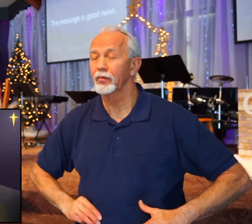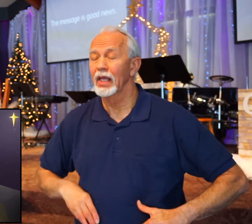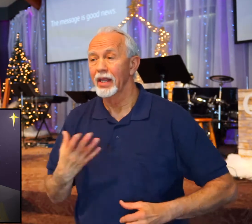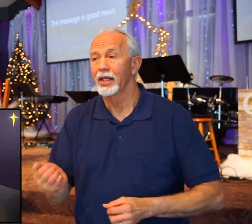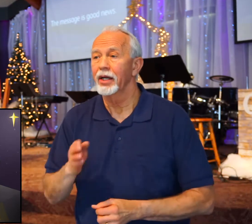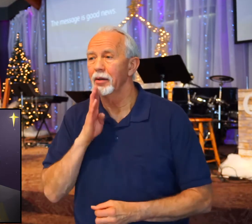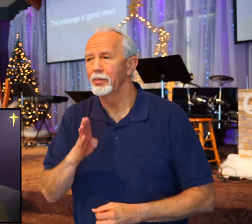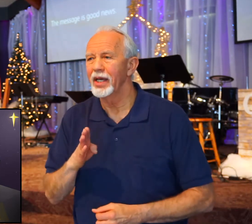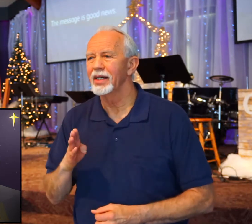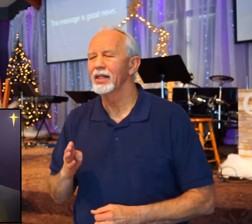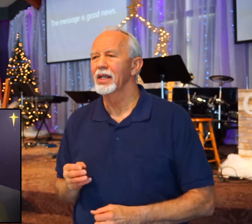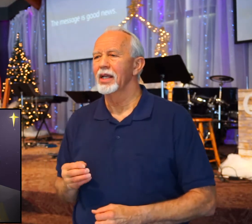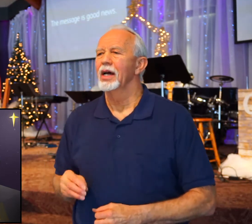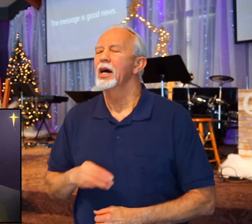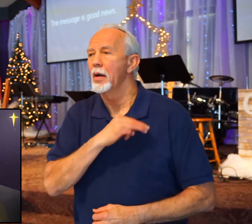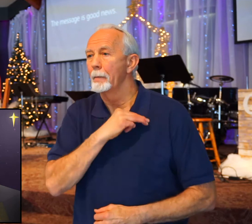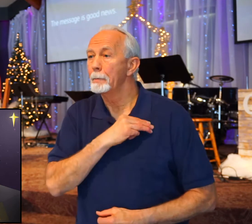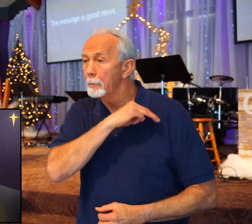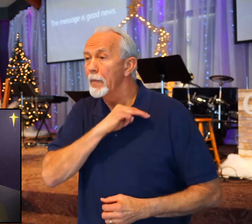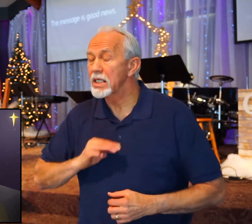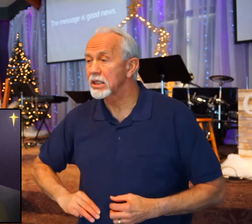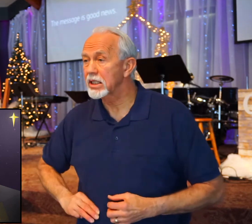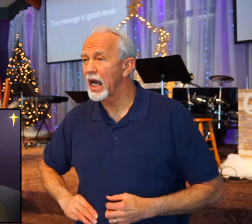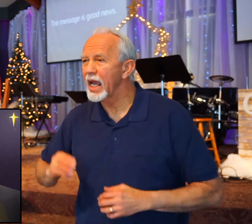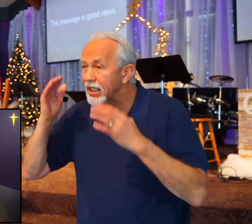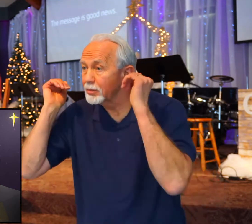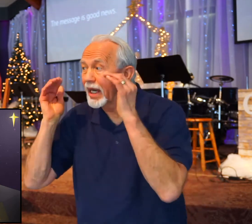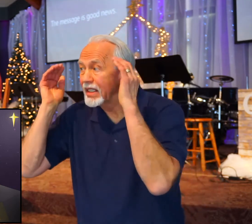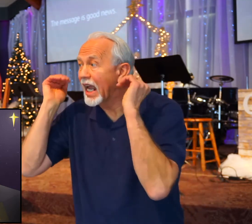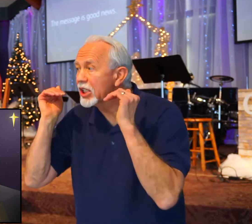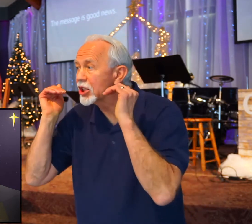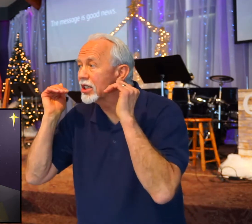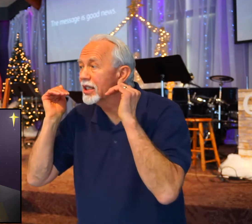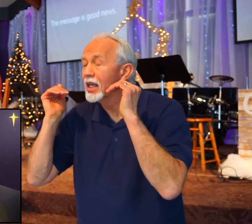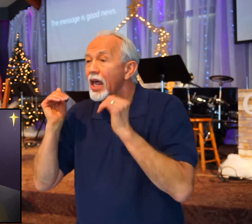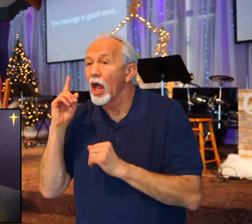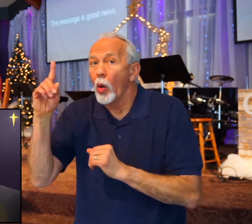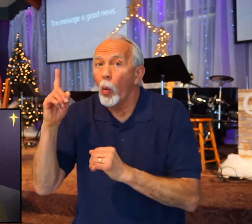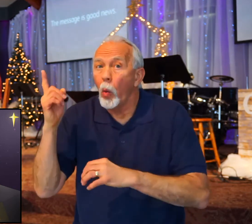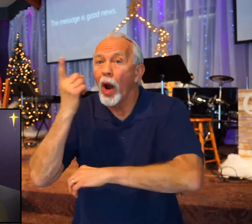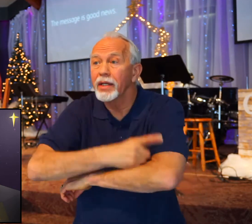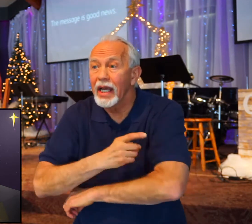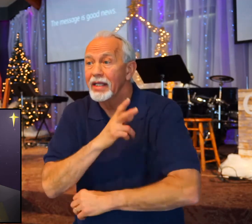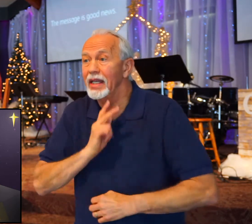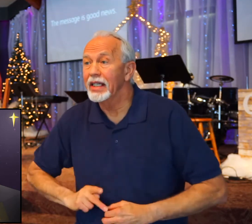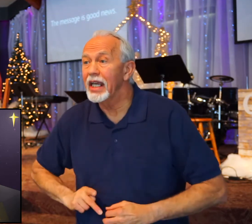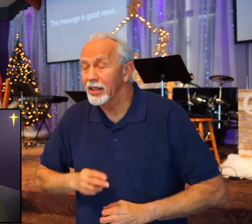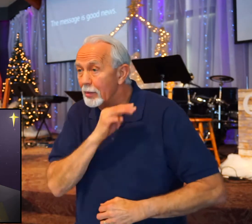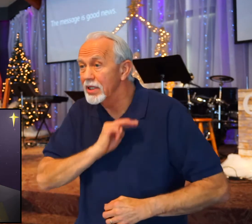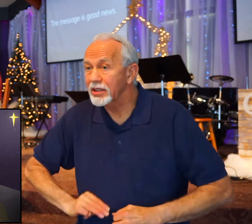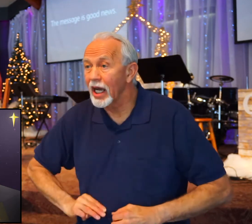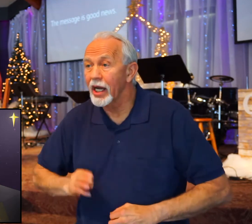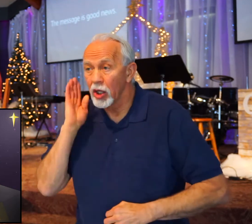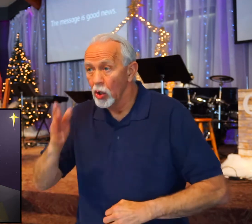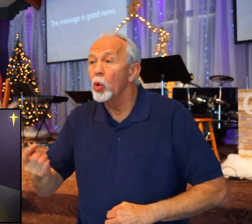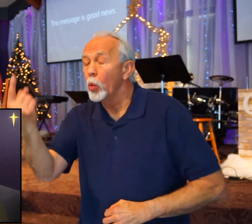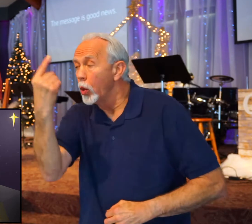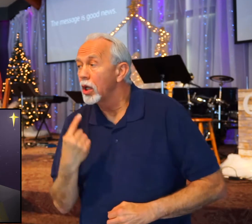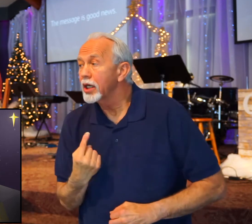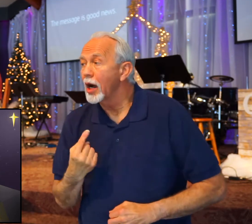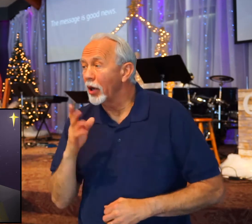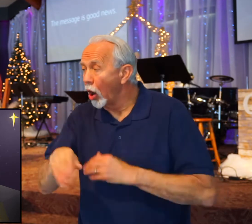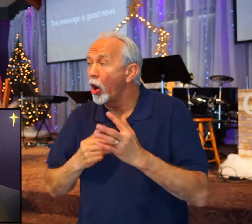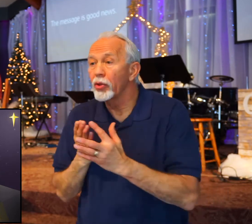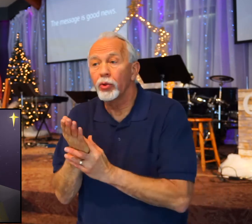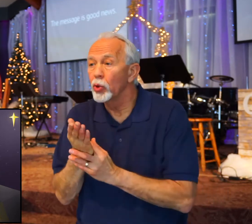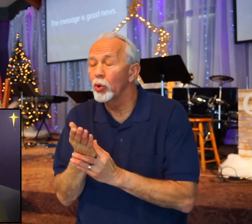been a messianic expectation that one day the King, the Messiah, would come. And all throughout